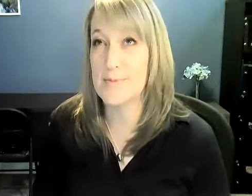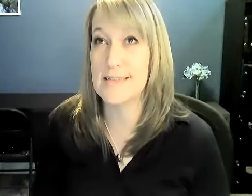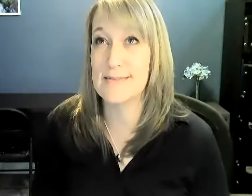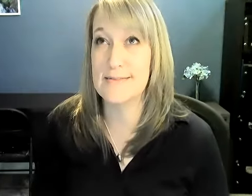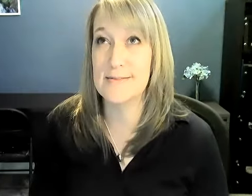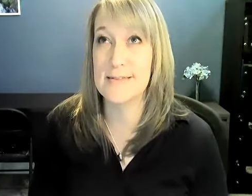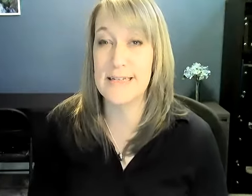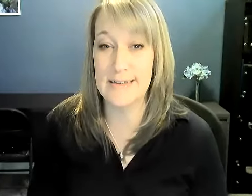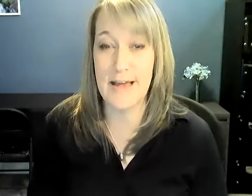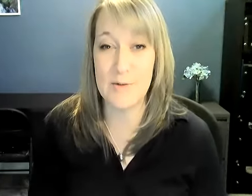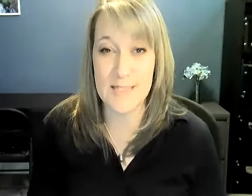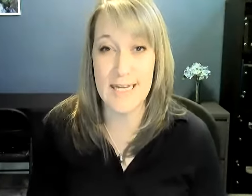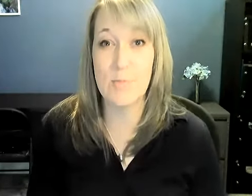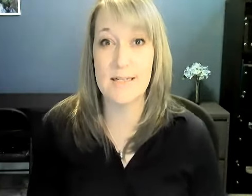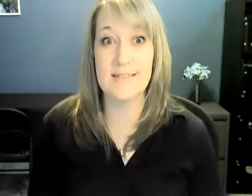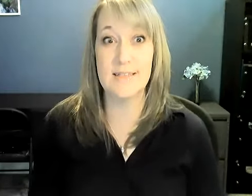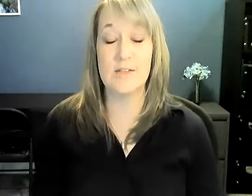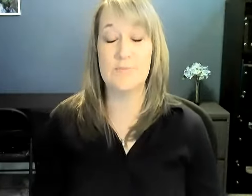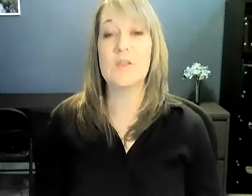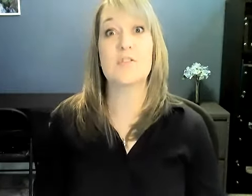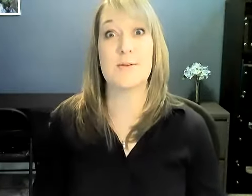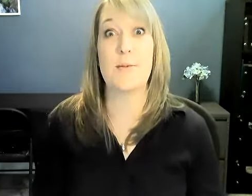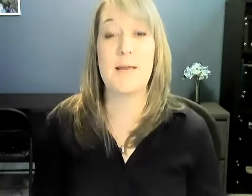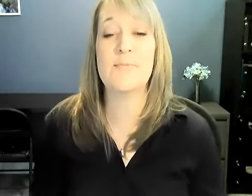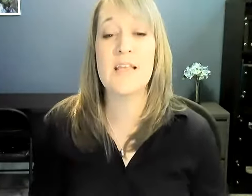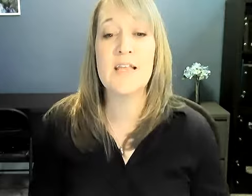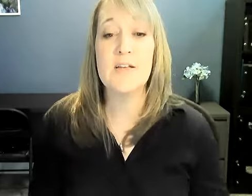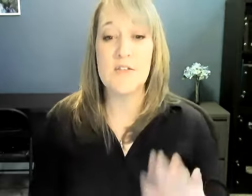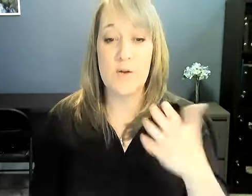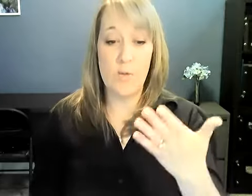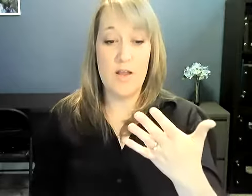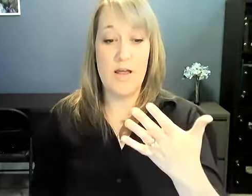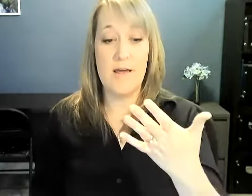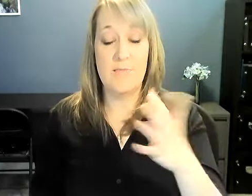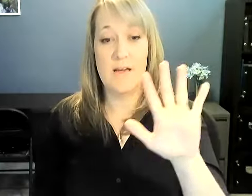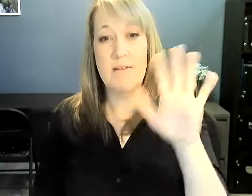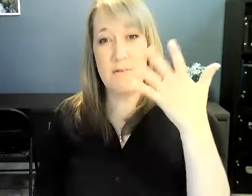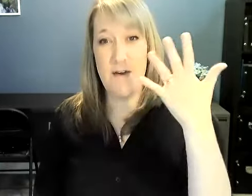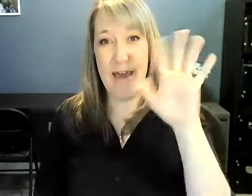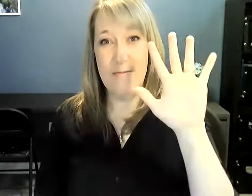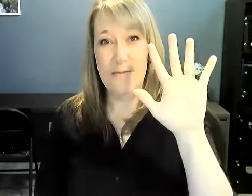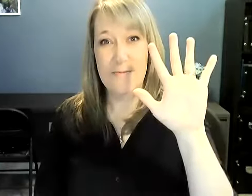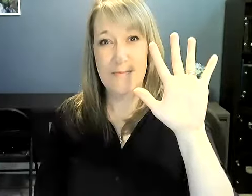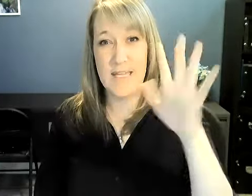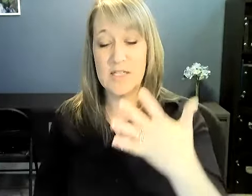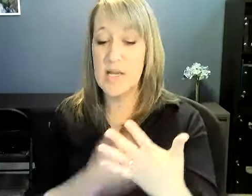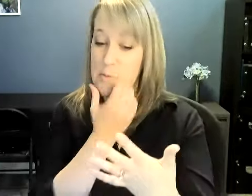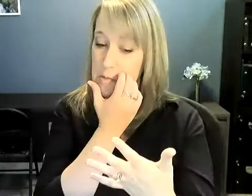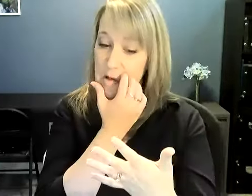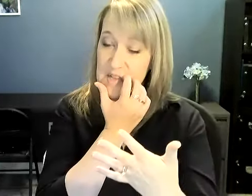opposite how you sign it, but you'll see what I mean. So you want kind of a 5 hand shape with your palm facing